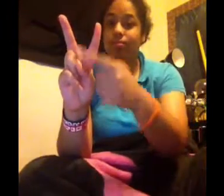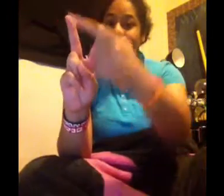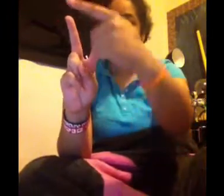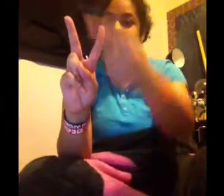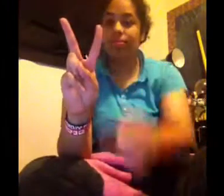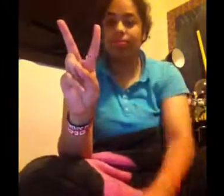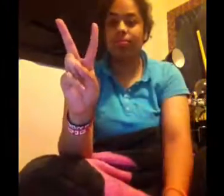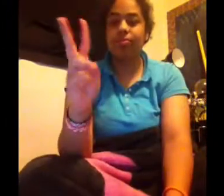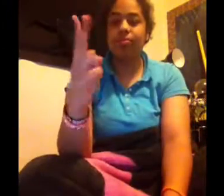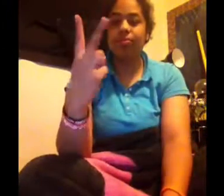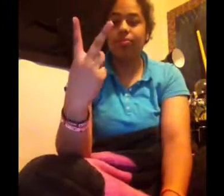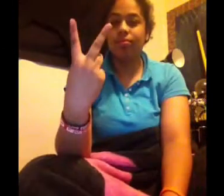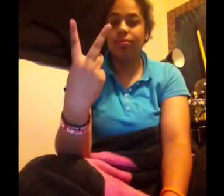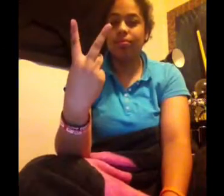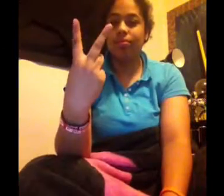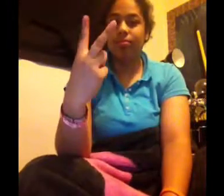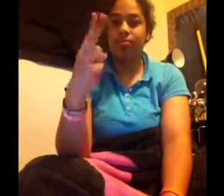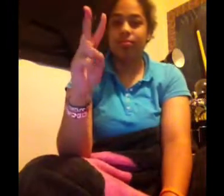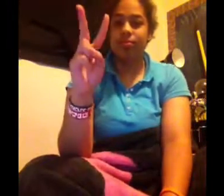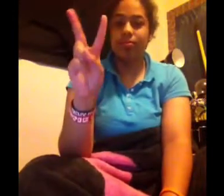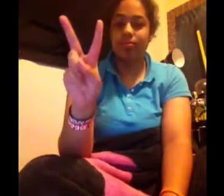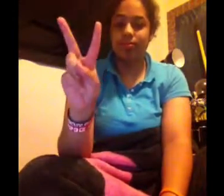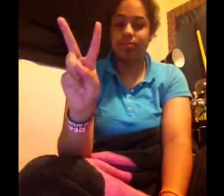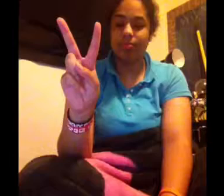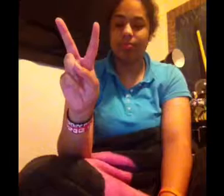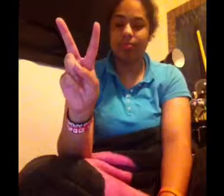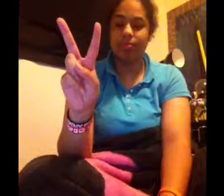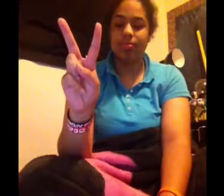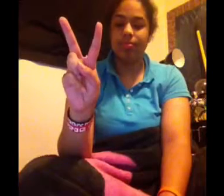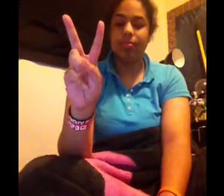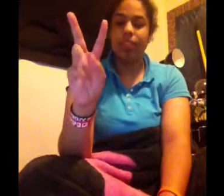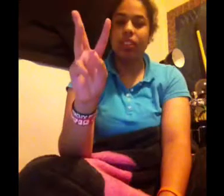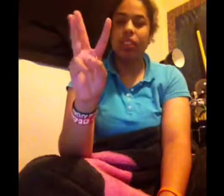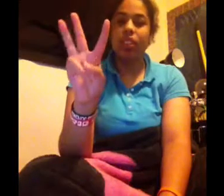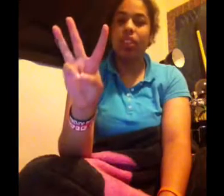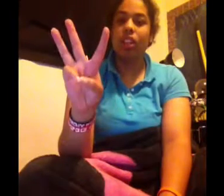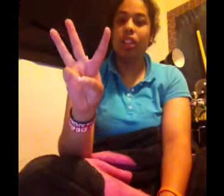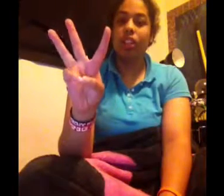W,